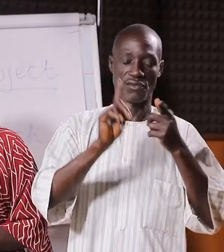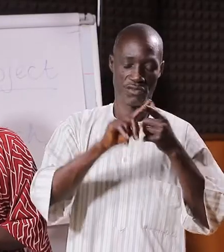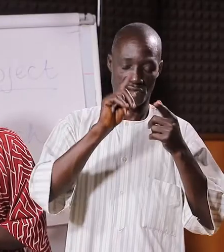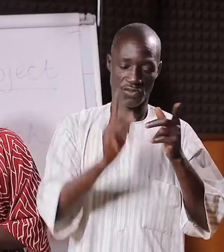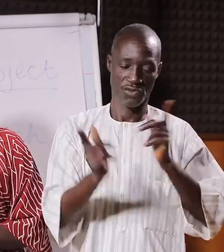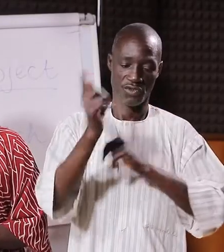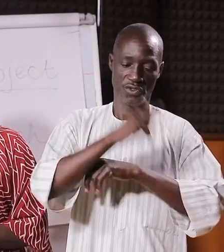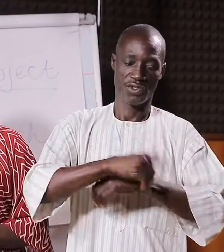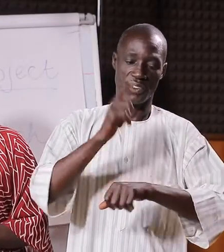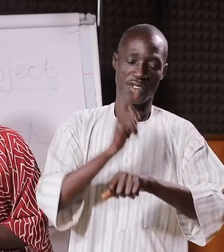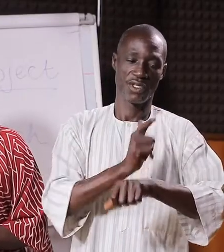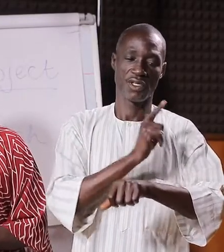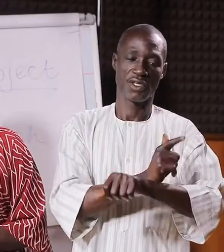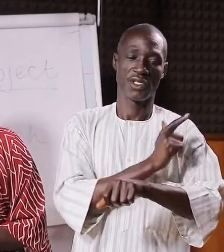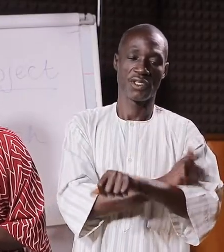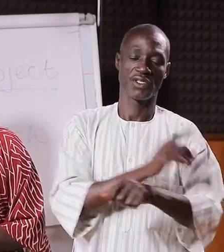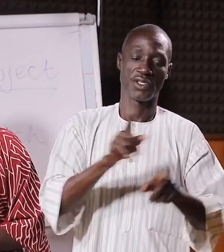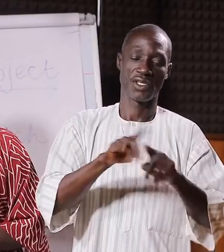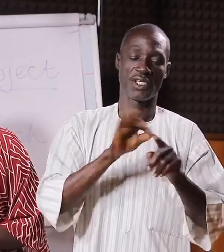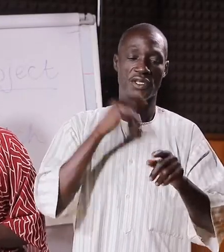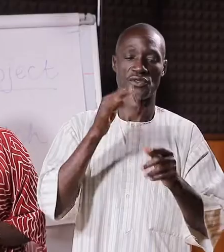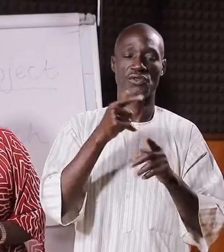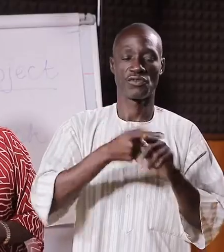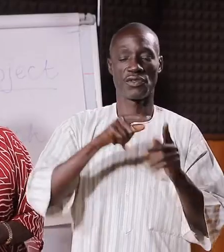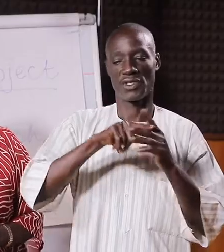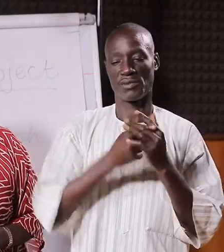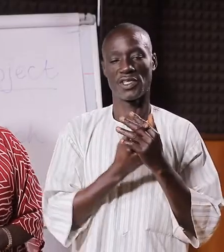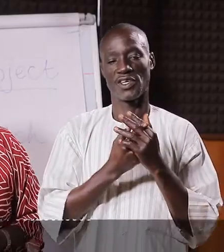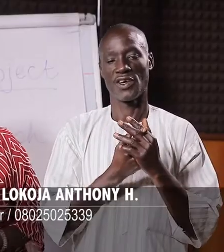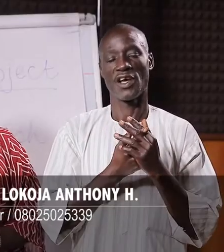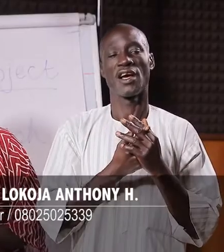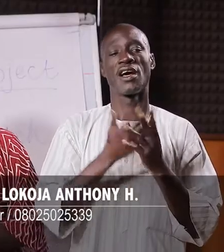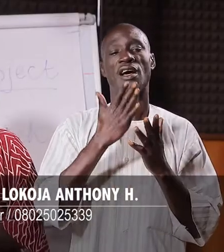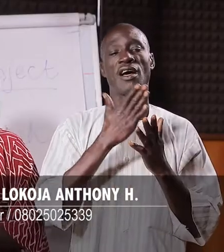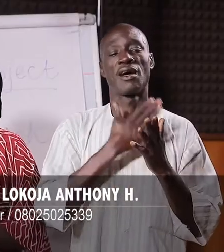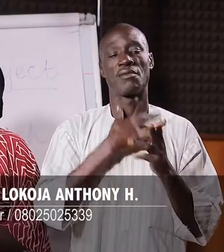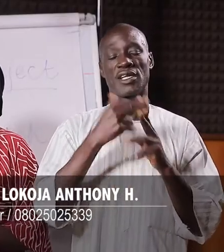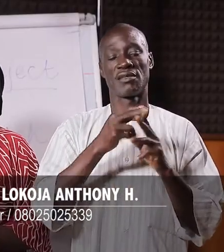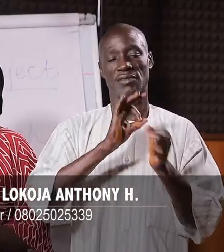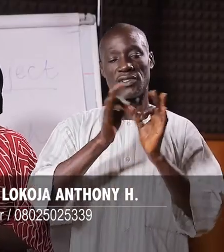lesson. Like I said from the beginning, your interpreter is Mr.